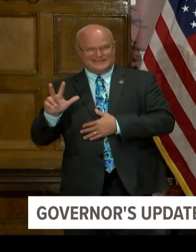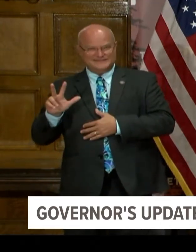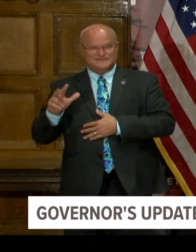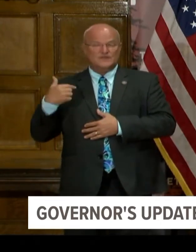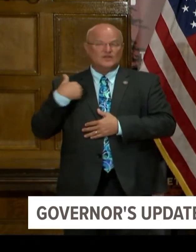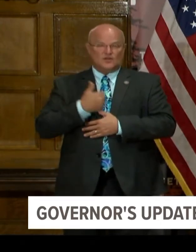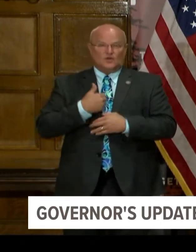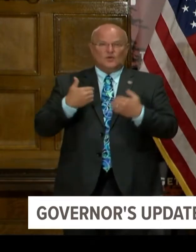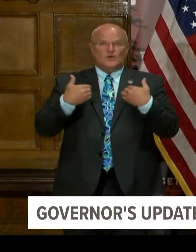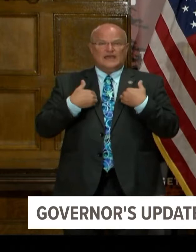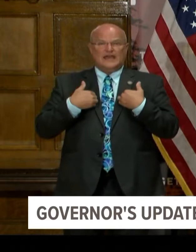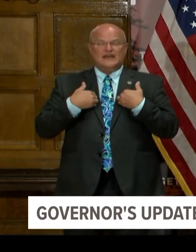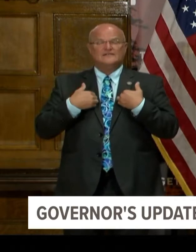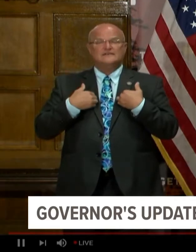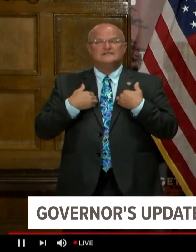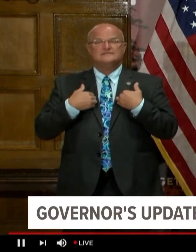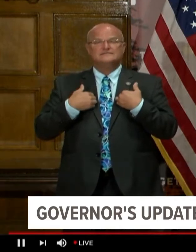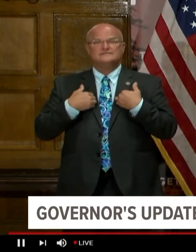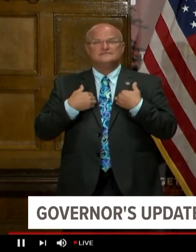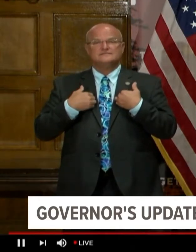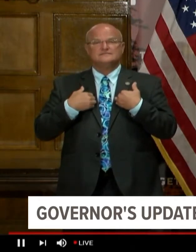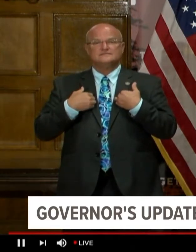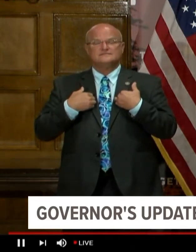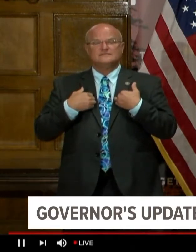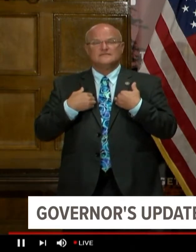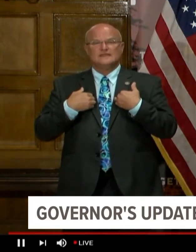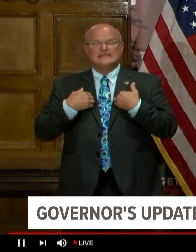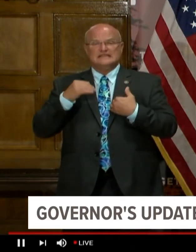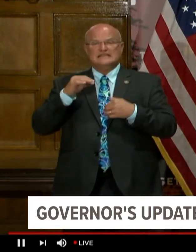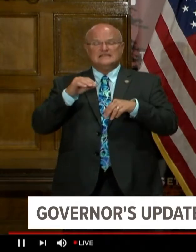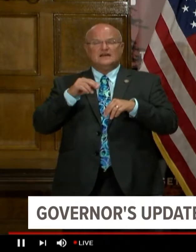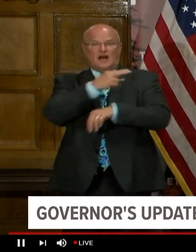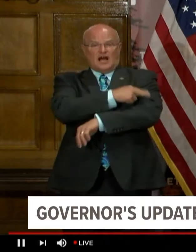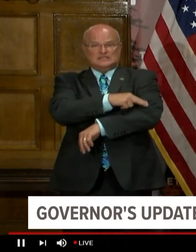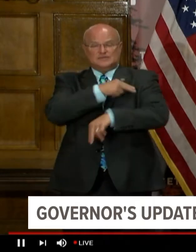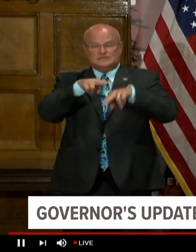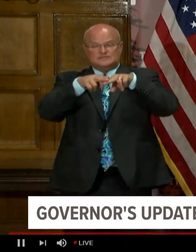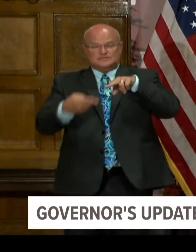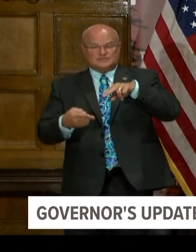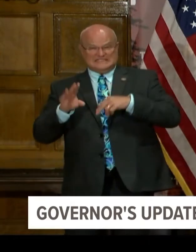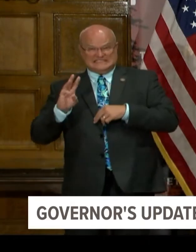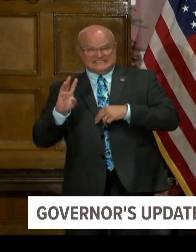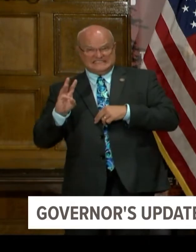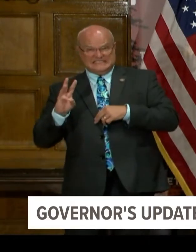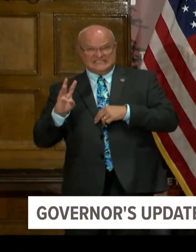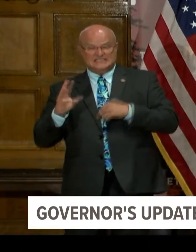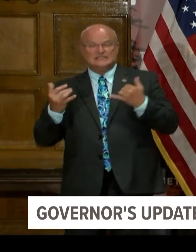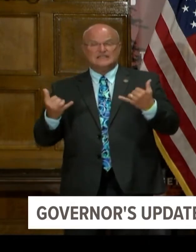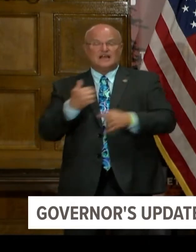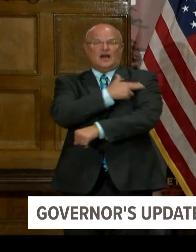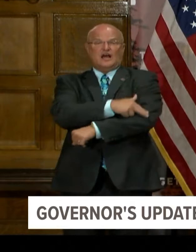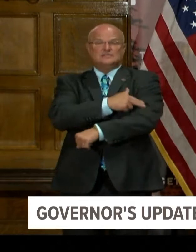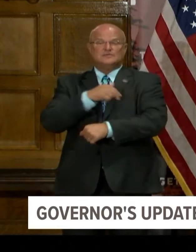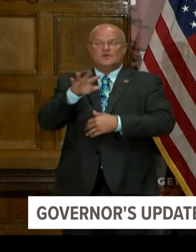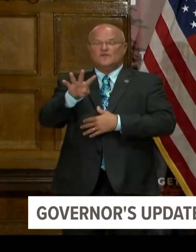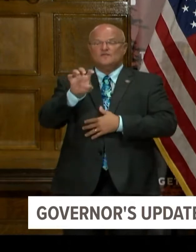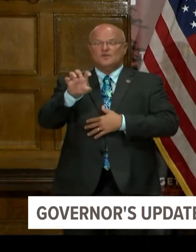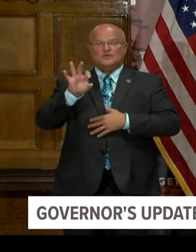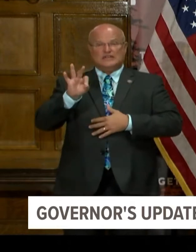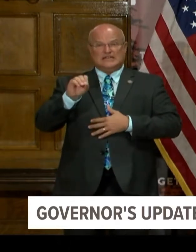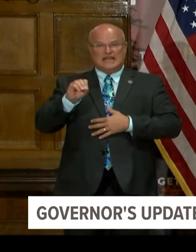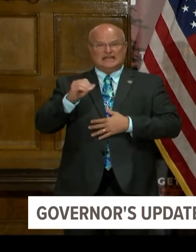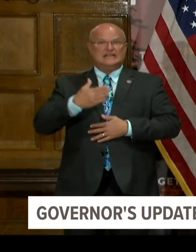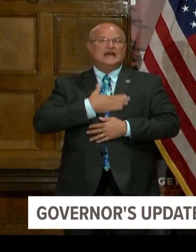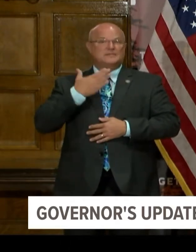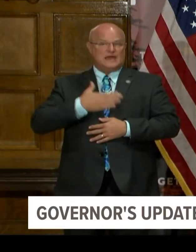We have 6 fewer hospitalizations, so it brings our hospitalized down to 490, which